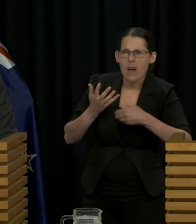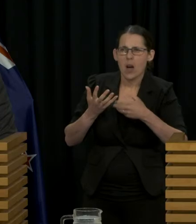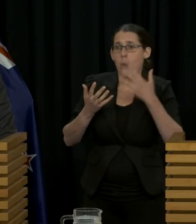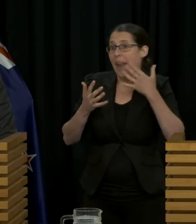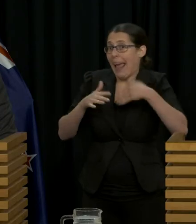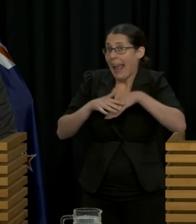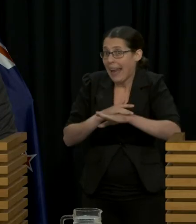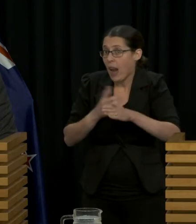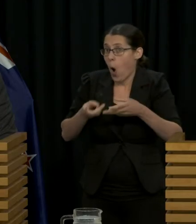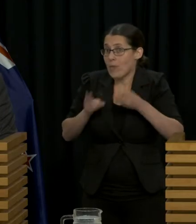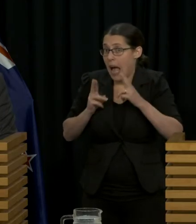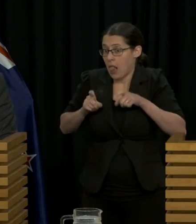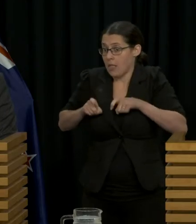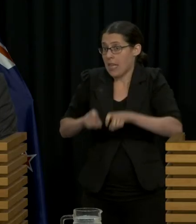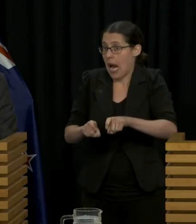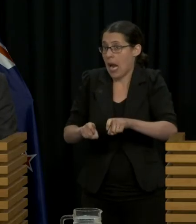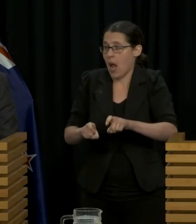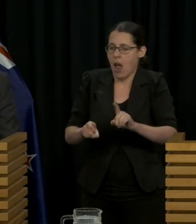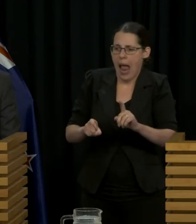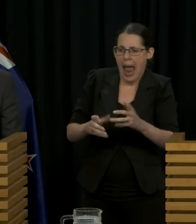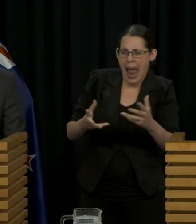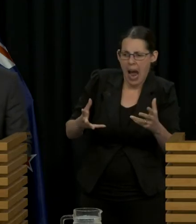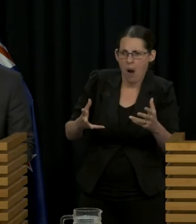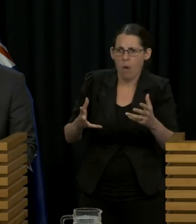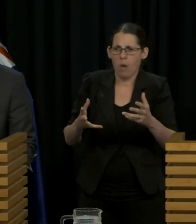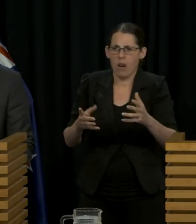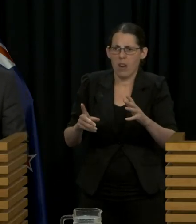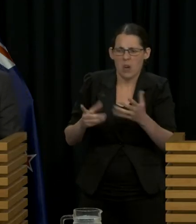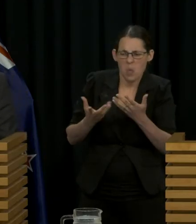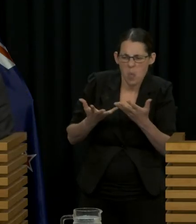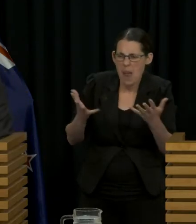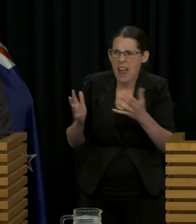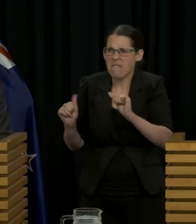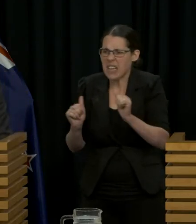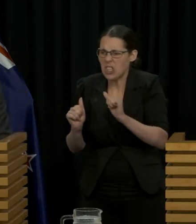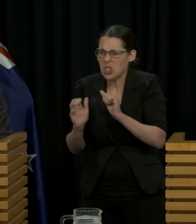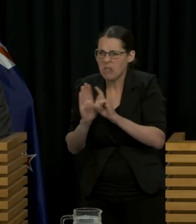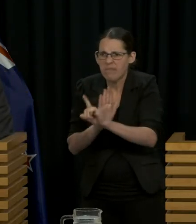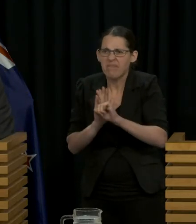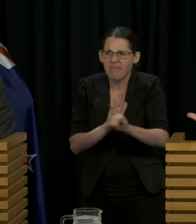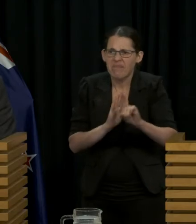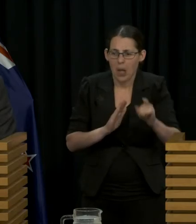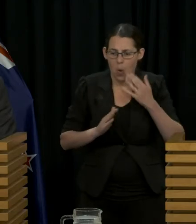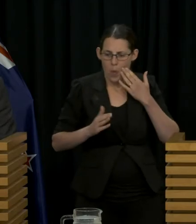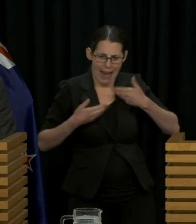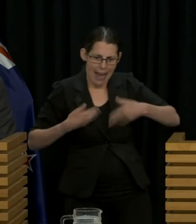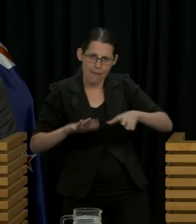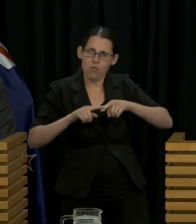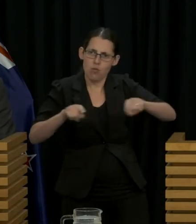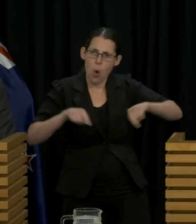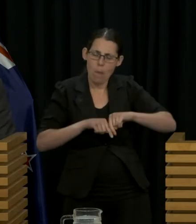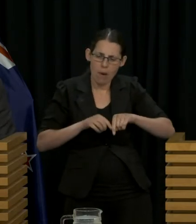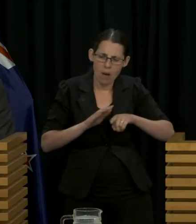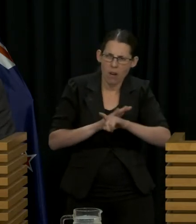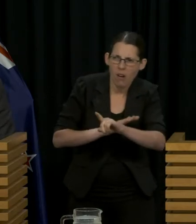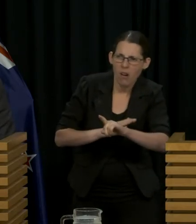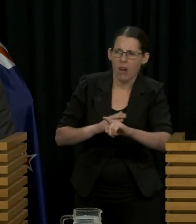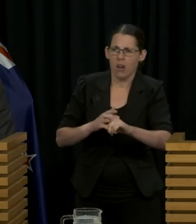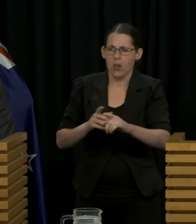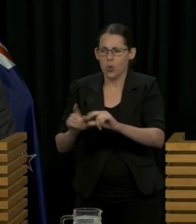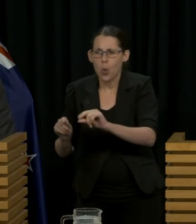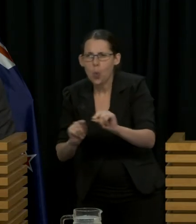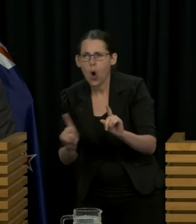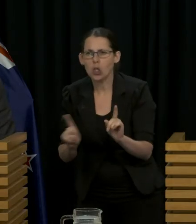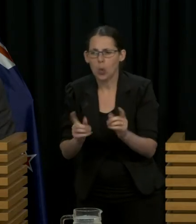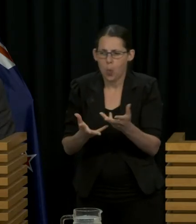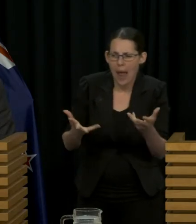of things they were going out for and why, and if they remember seeing certain people or being close to people. Staff interviews, as the Minister mentioned, but also,